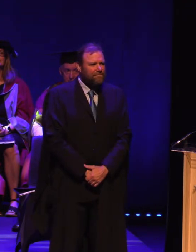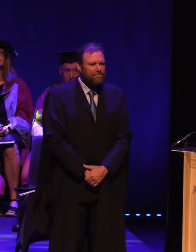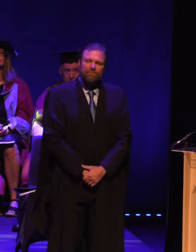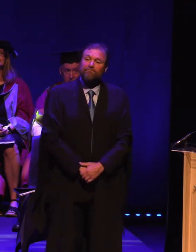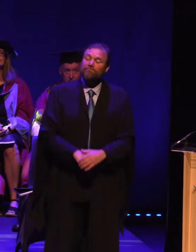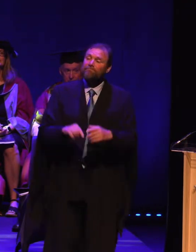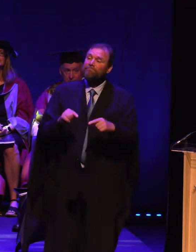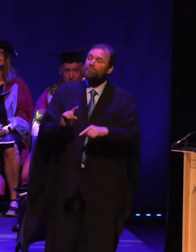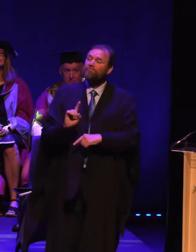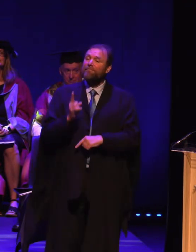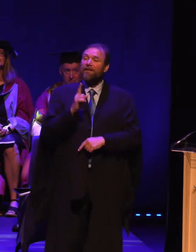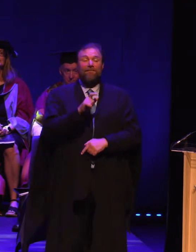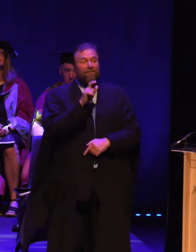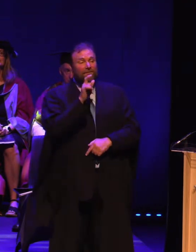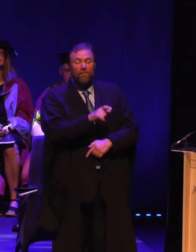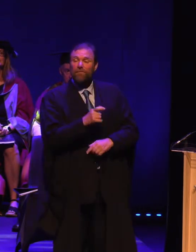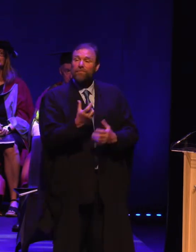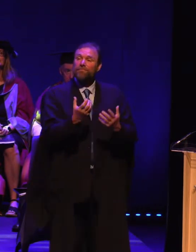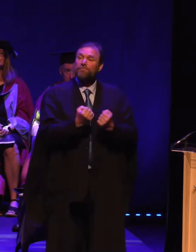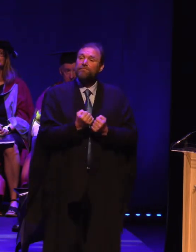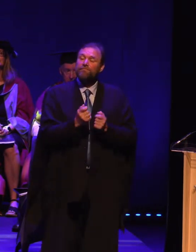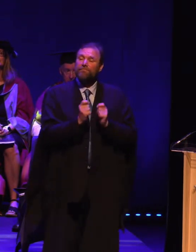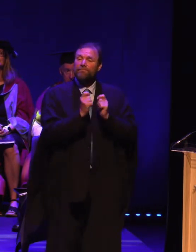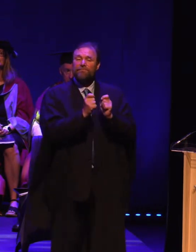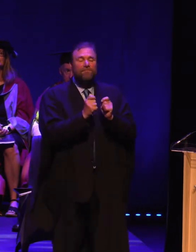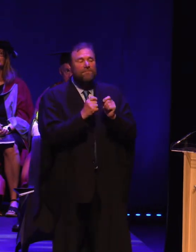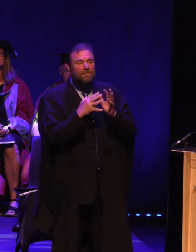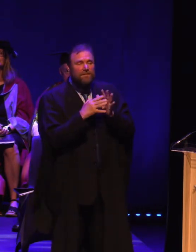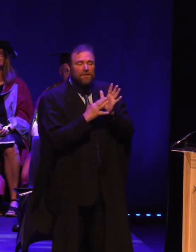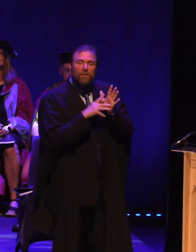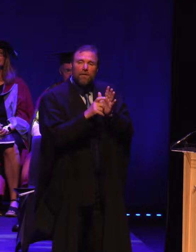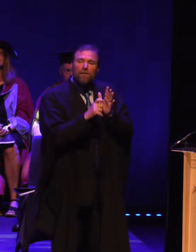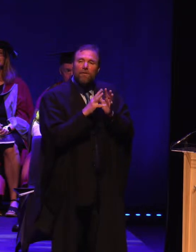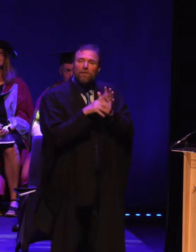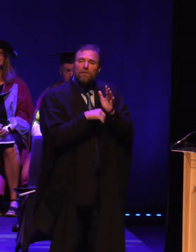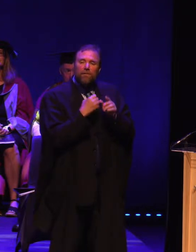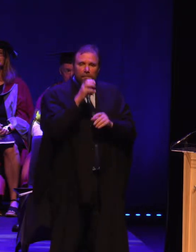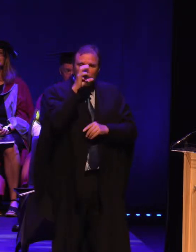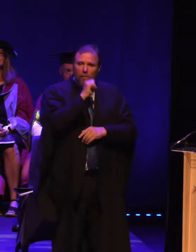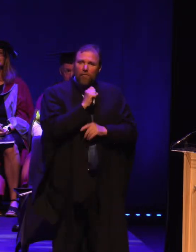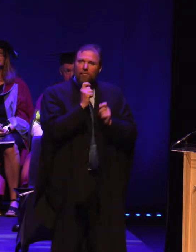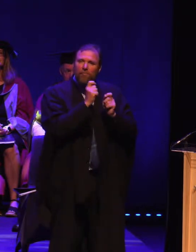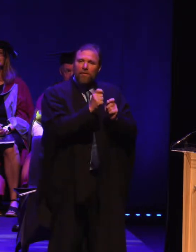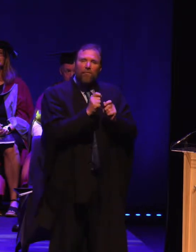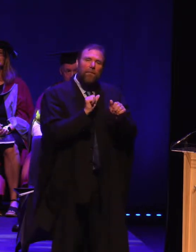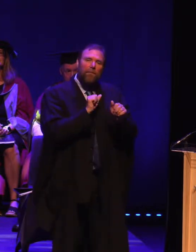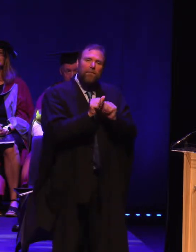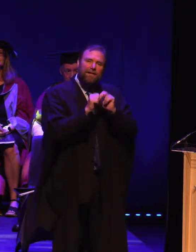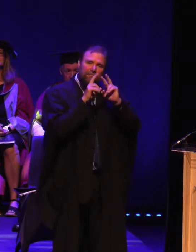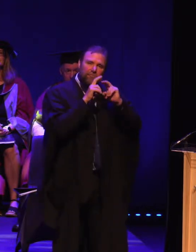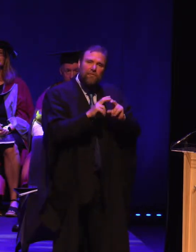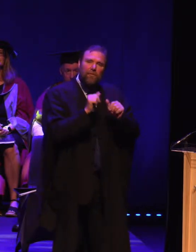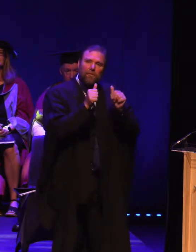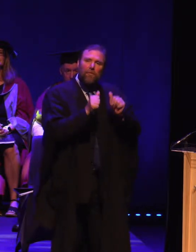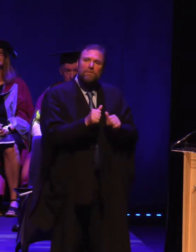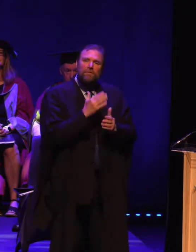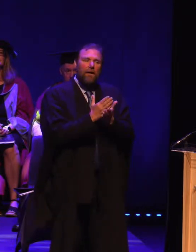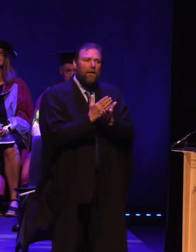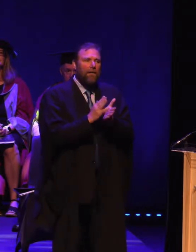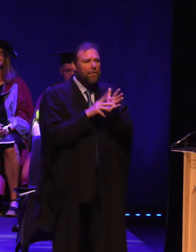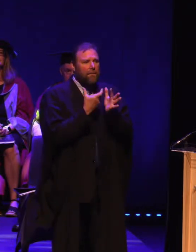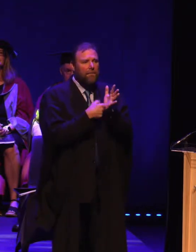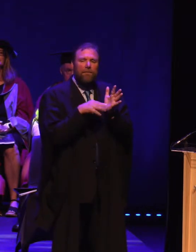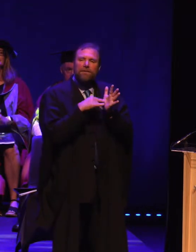This first student is the recipient of the Dylan Corsero Memorial Prize for the Best Research Poster, Martina